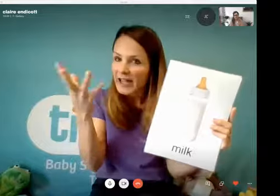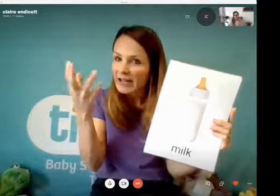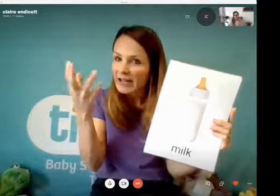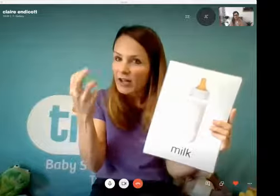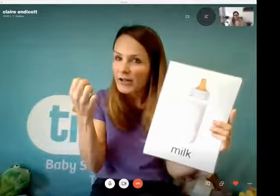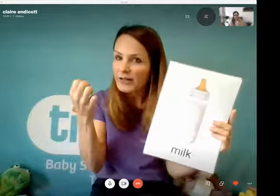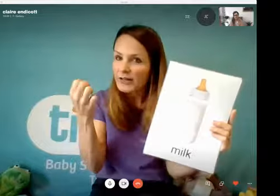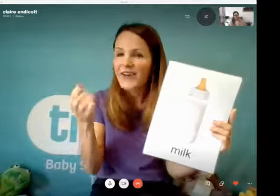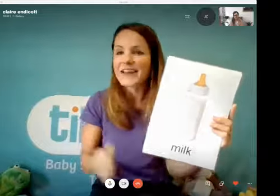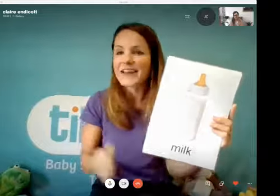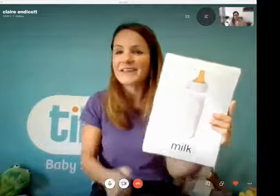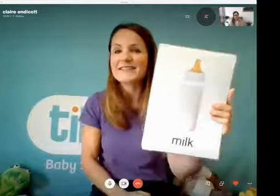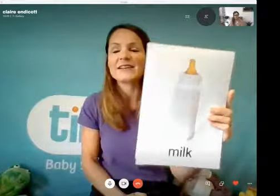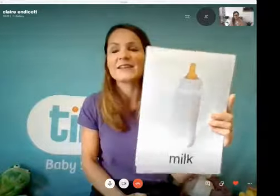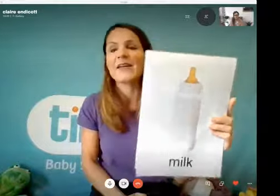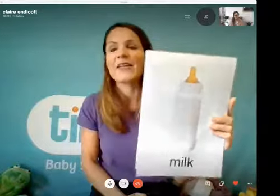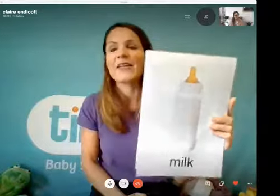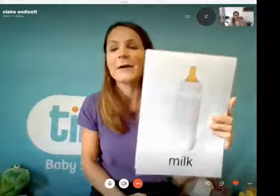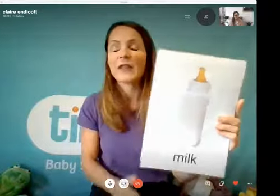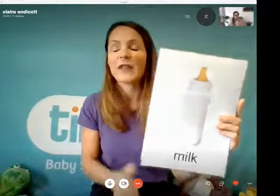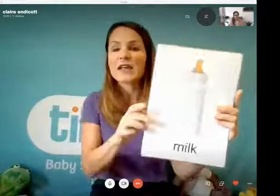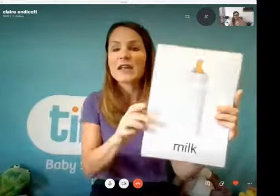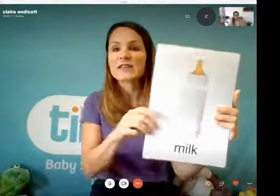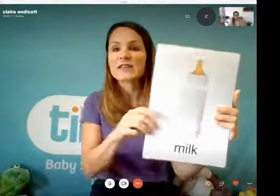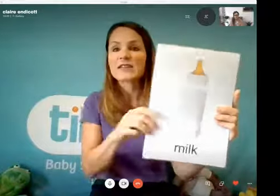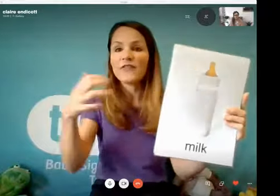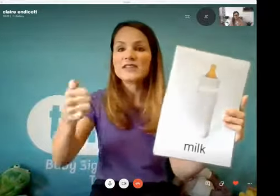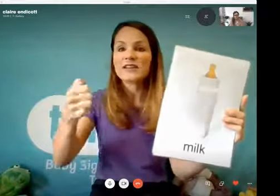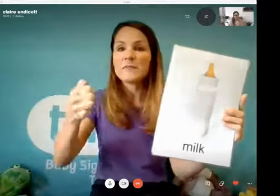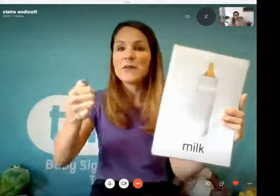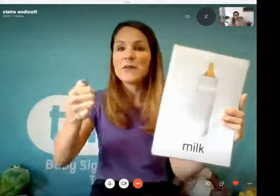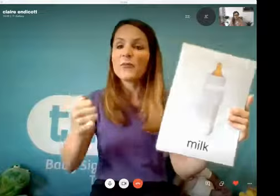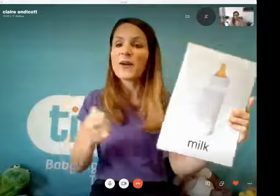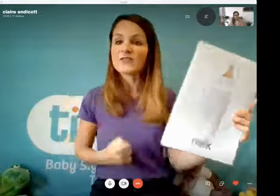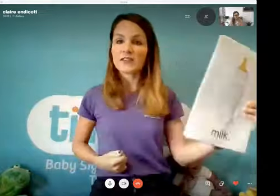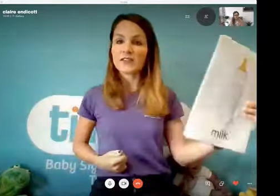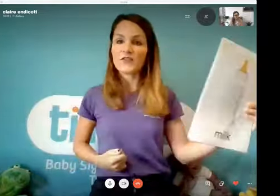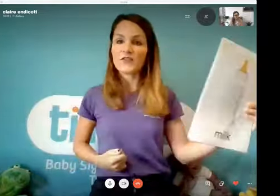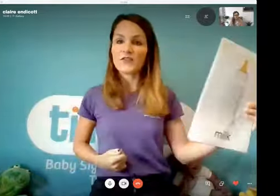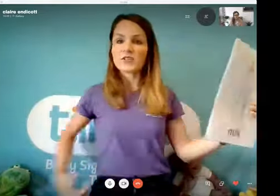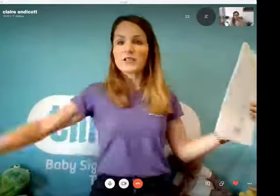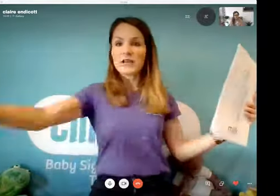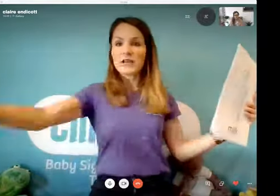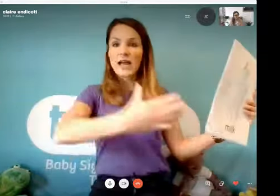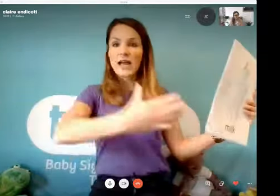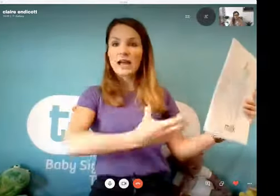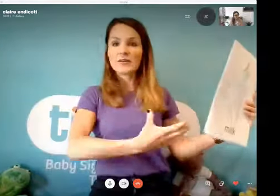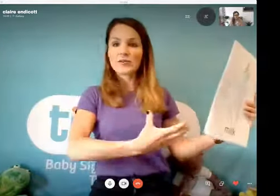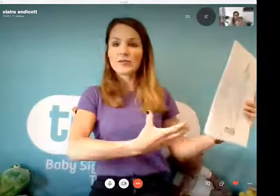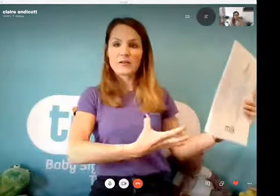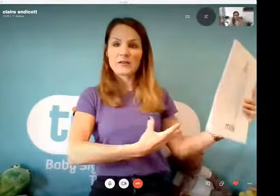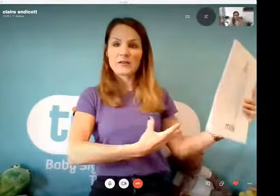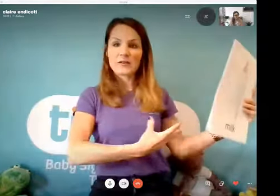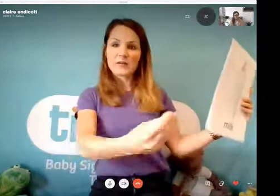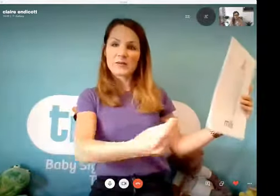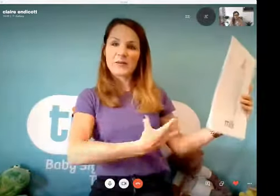of hands and things like that. So the first sign is milk. If you breastfeed, the official sign is hand across the body, Madonna with a big booby kind of